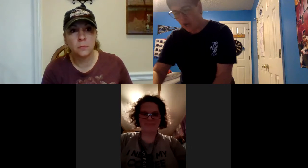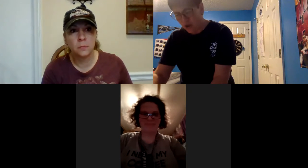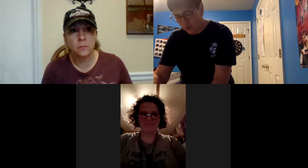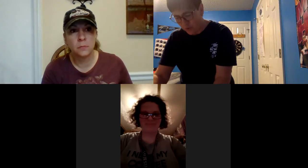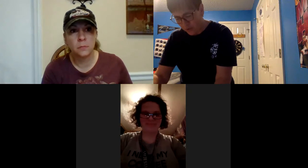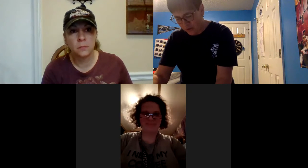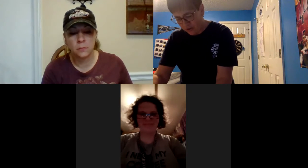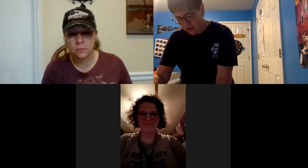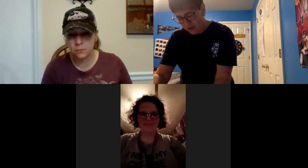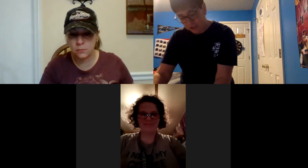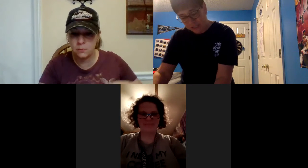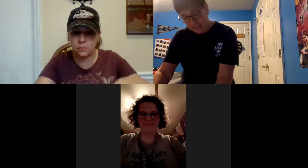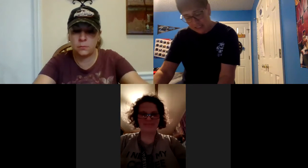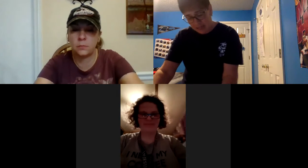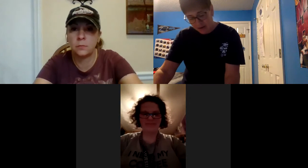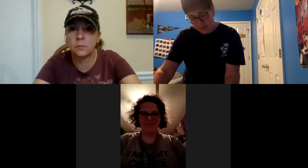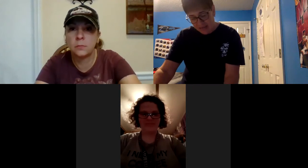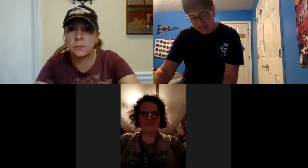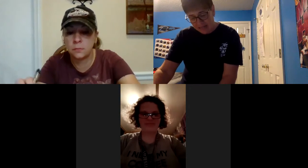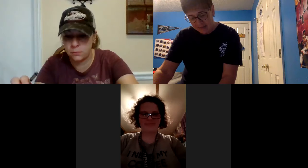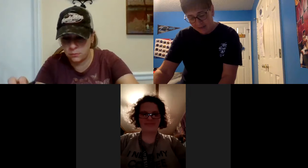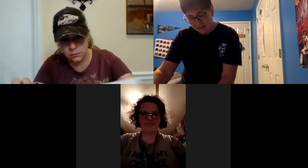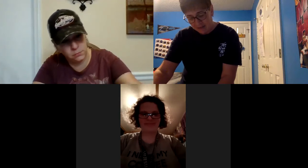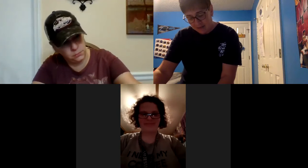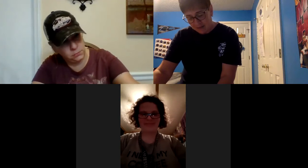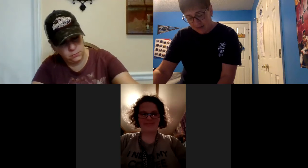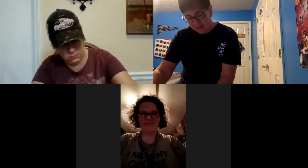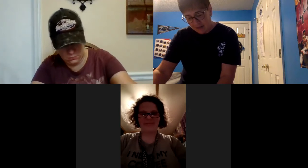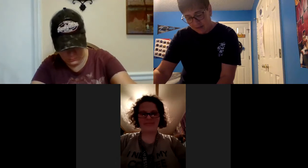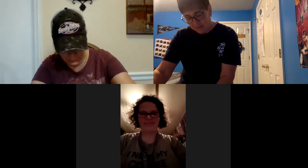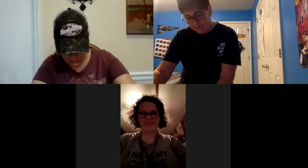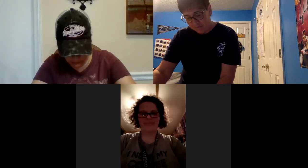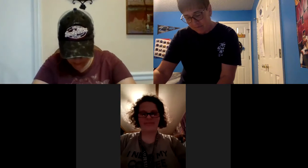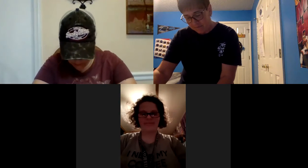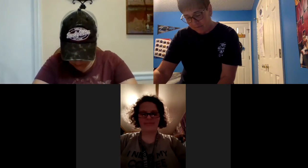oh no, or at least it's not on mine.